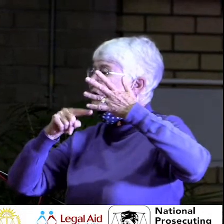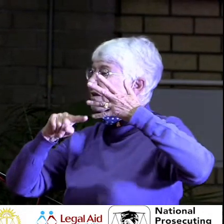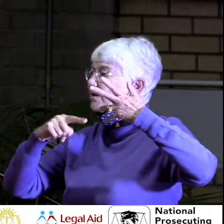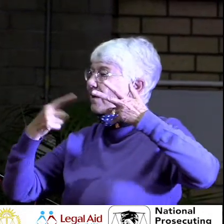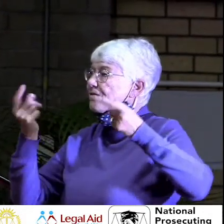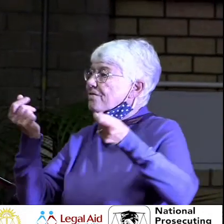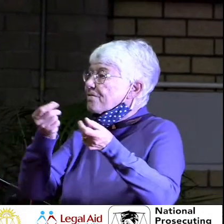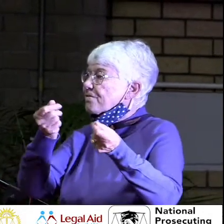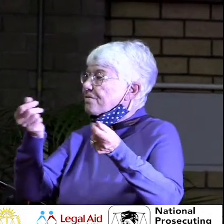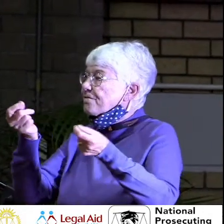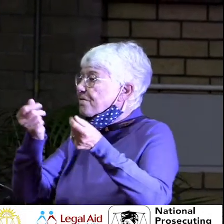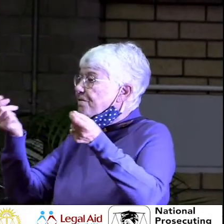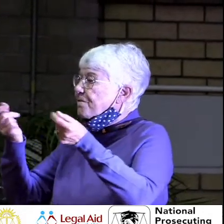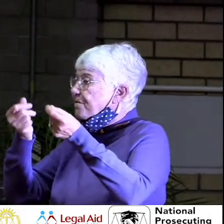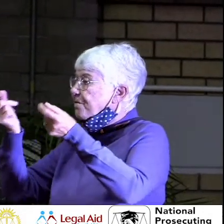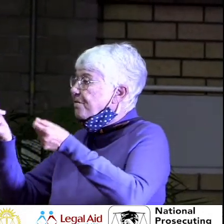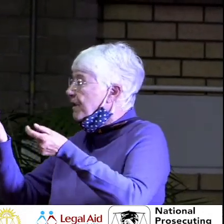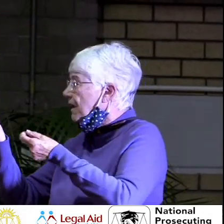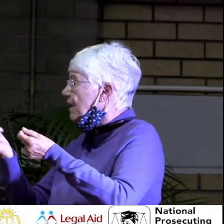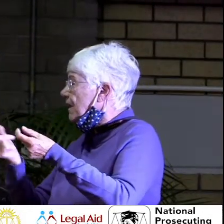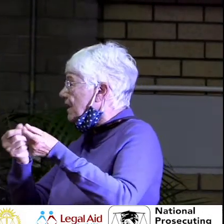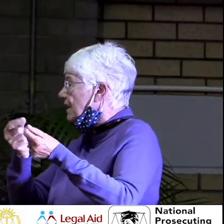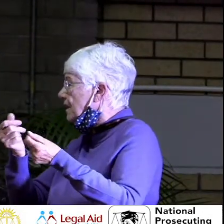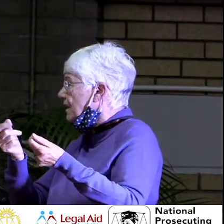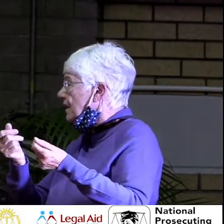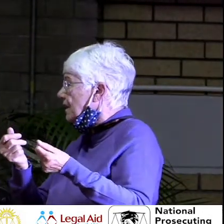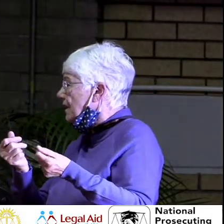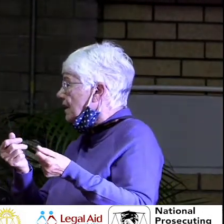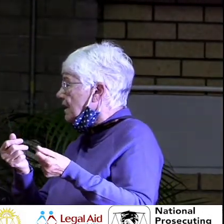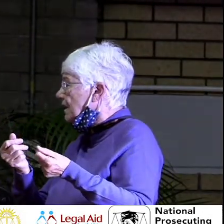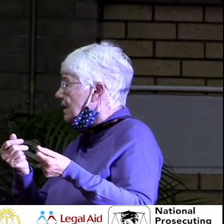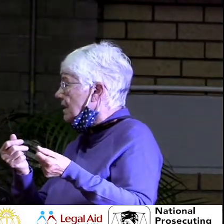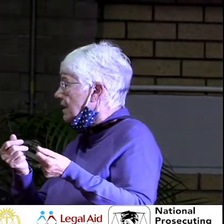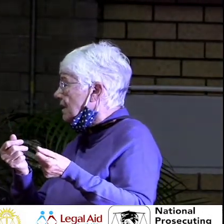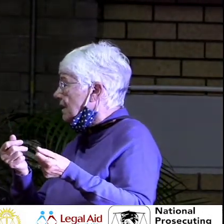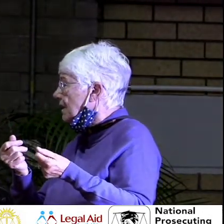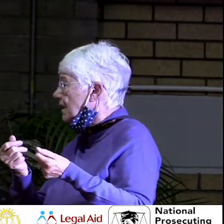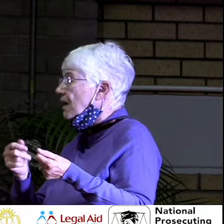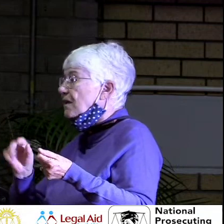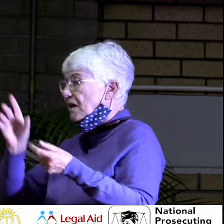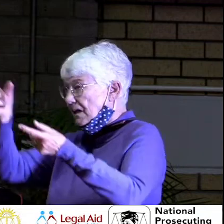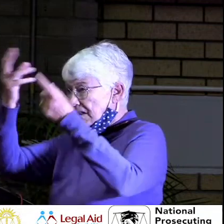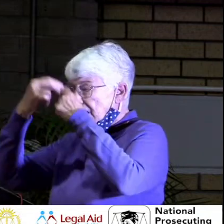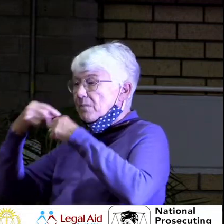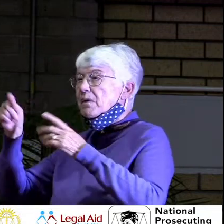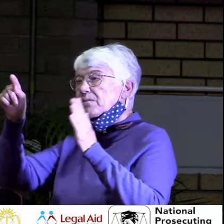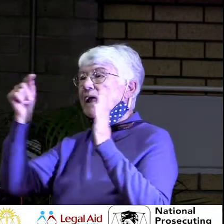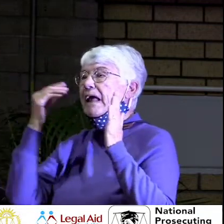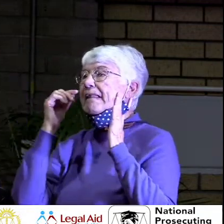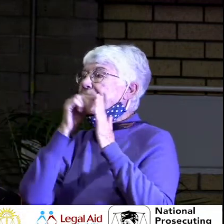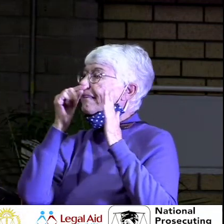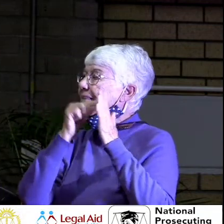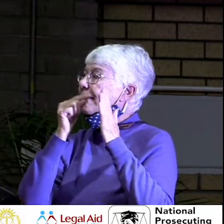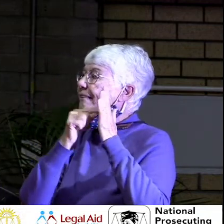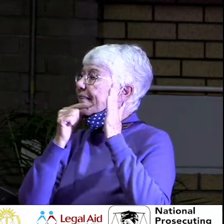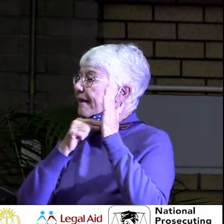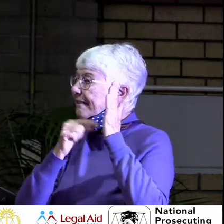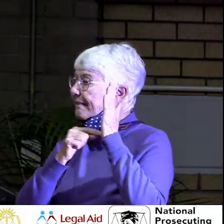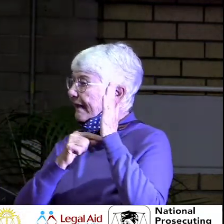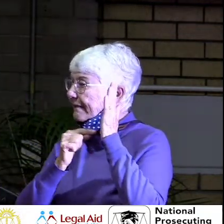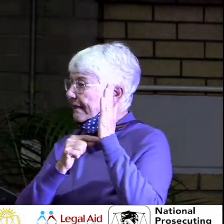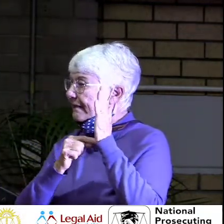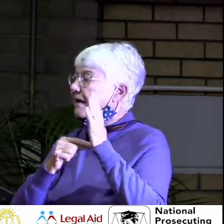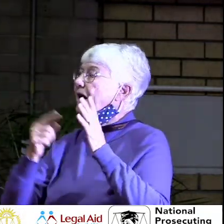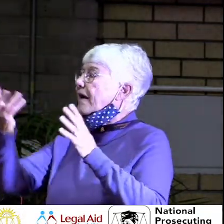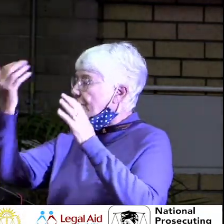parent grants, you can come and give your contact details. Then we can see how we can address it and speak